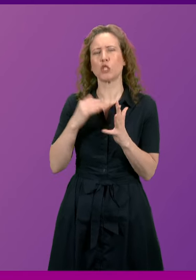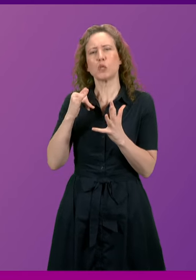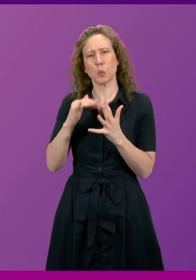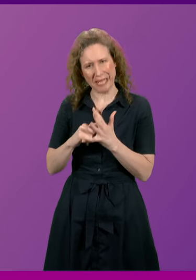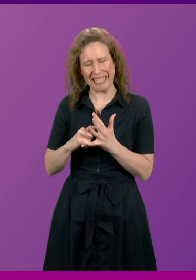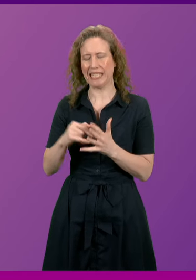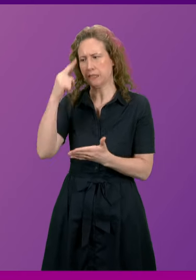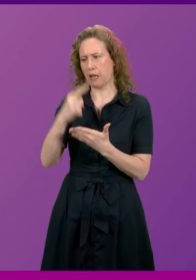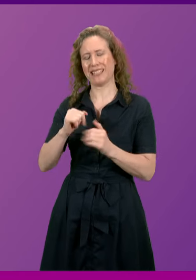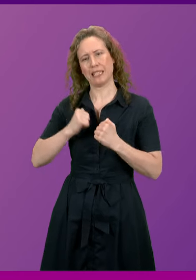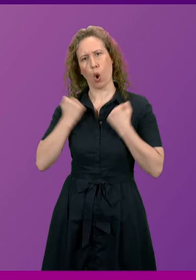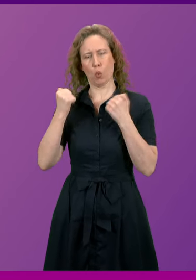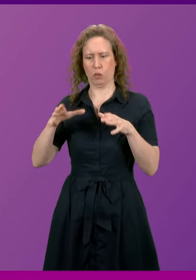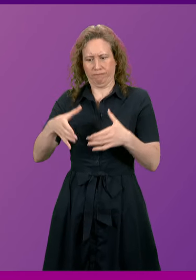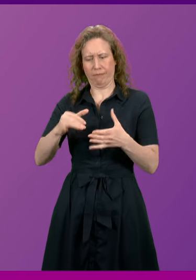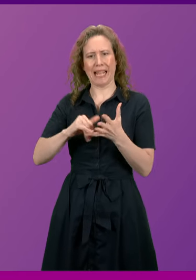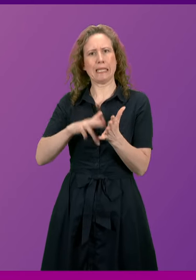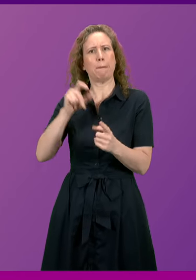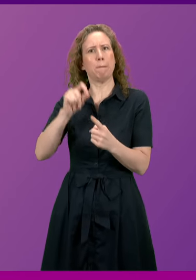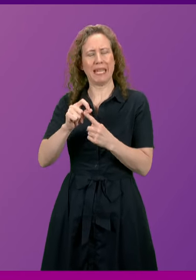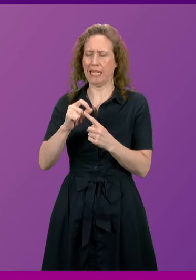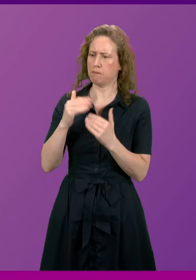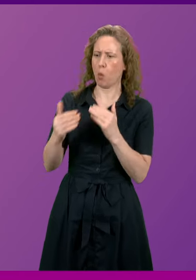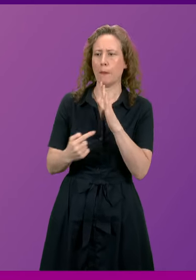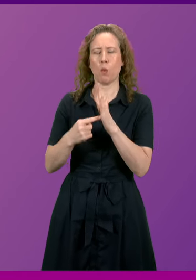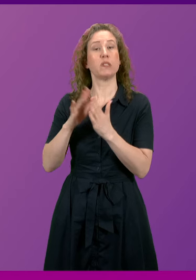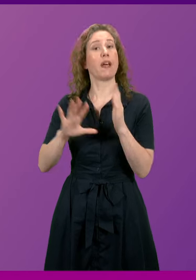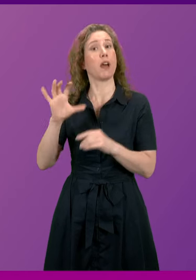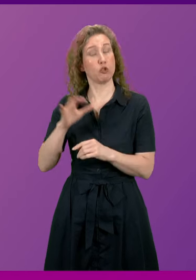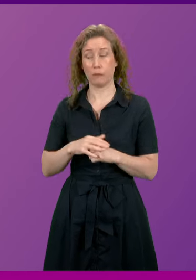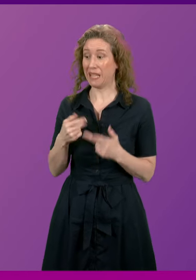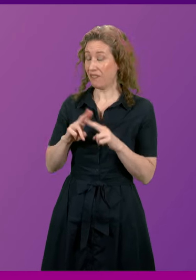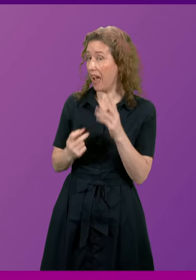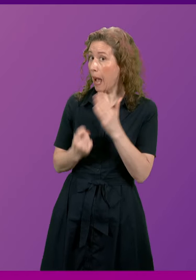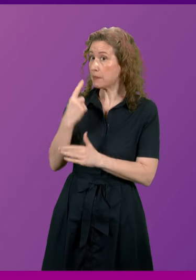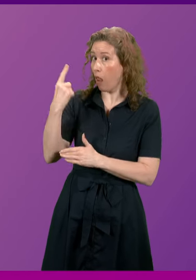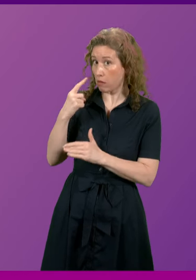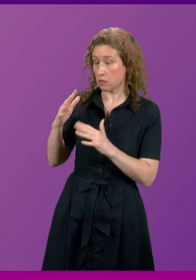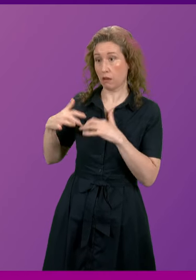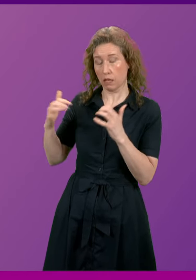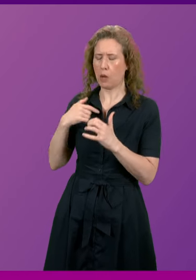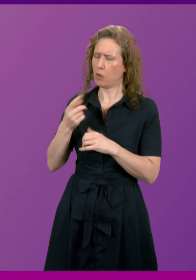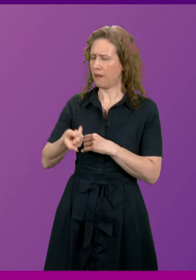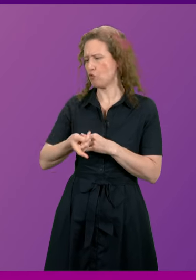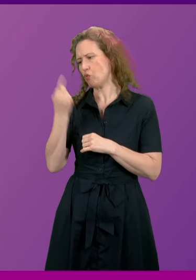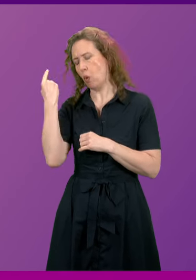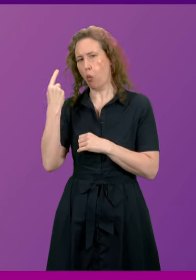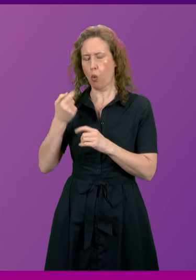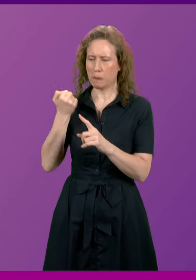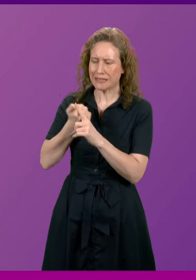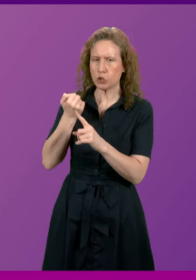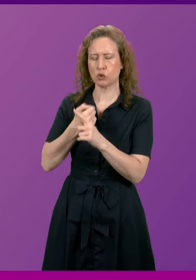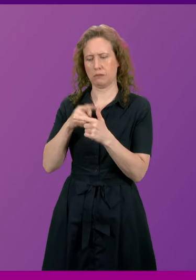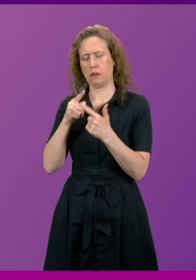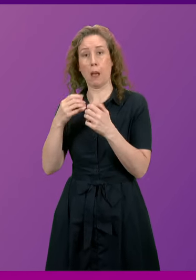before the country. Had this been at Westminster, Michael Matheson would now be facing a recall petition and potentially a